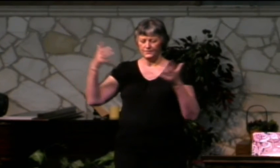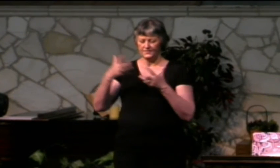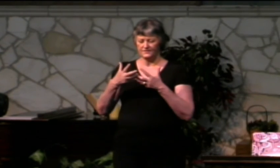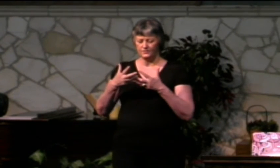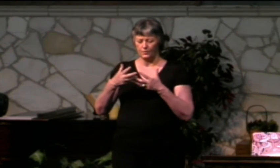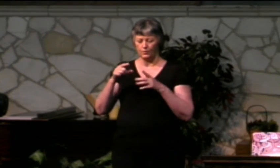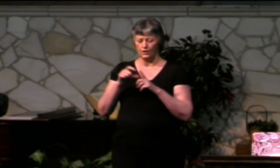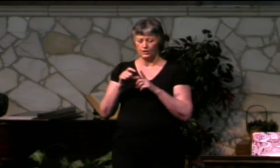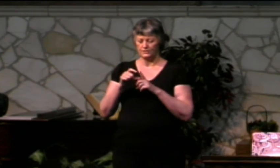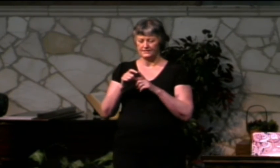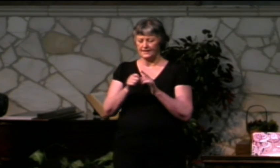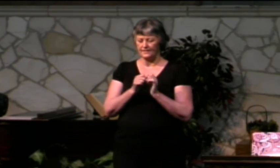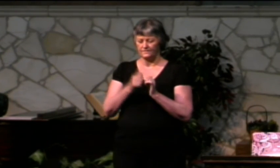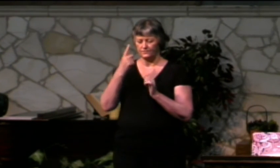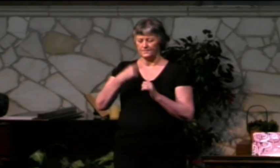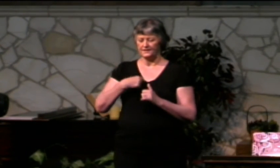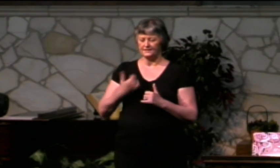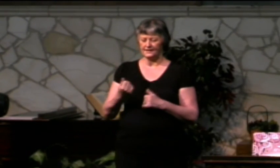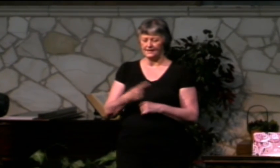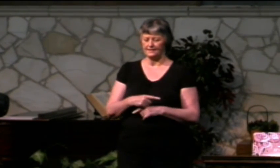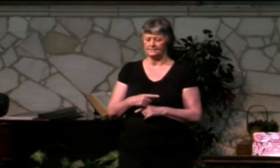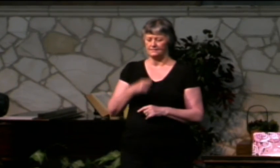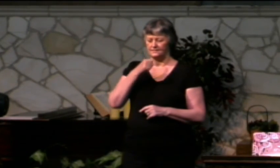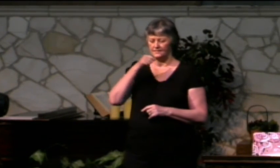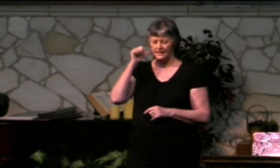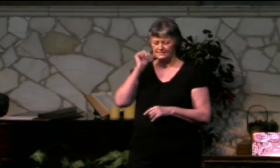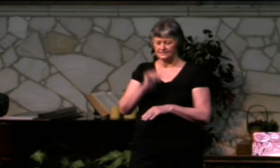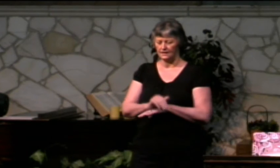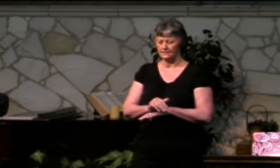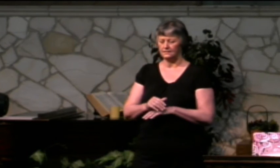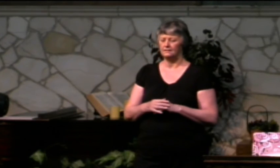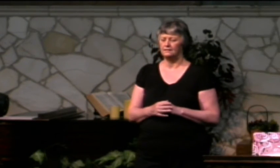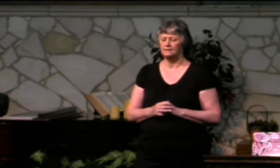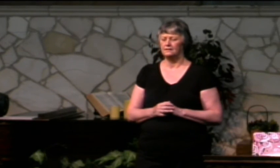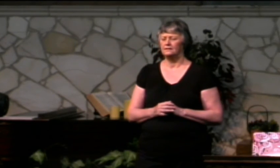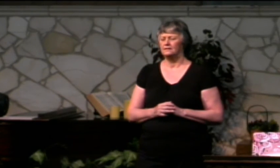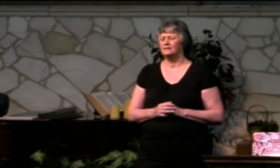this word together for me today and last night.